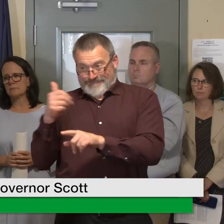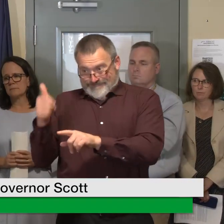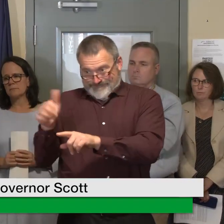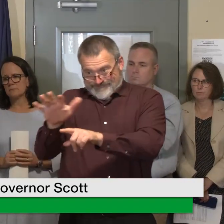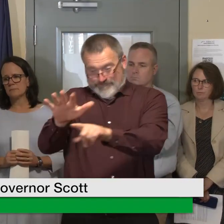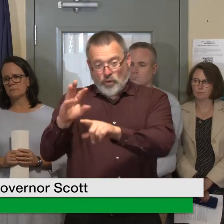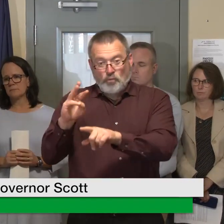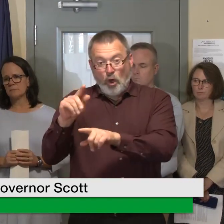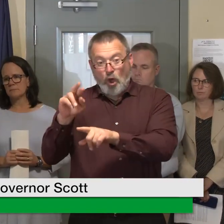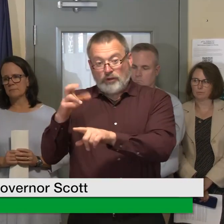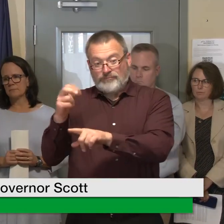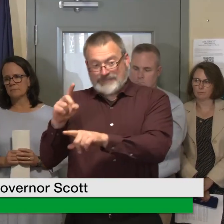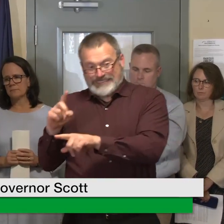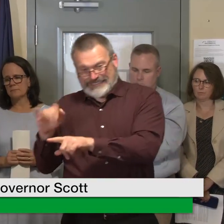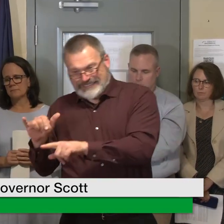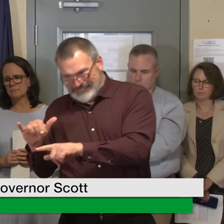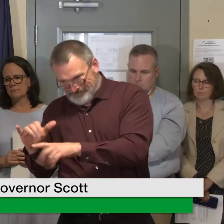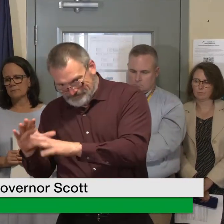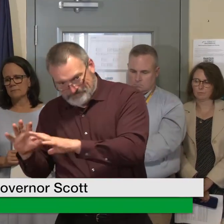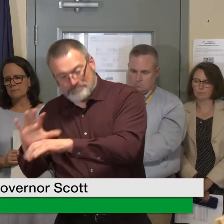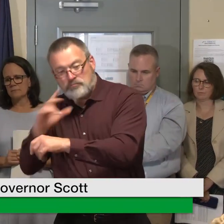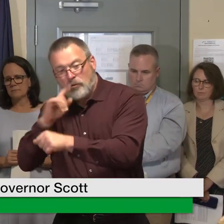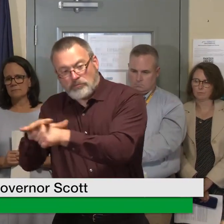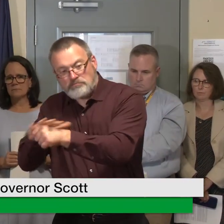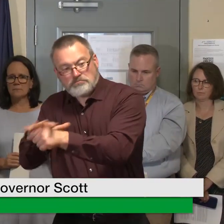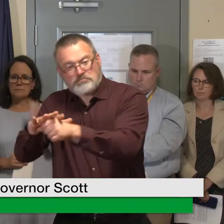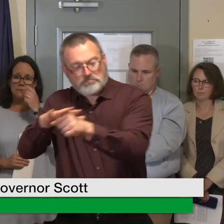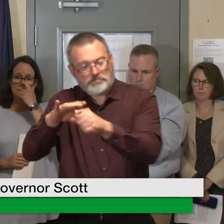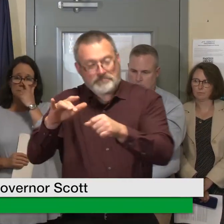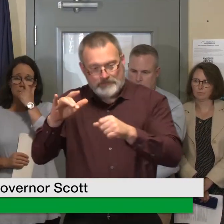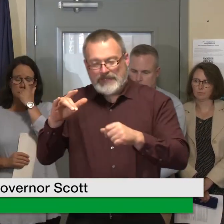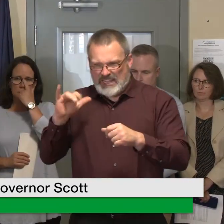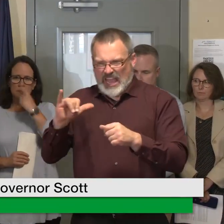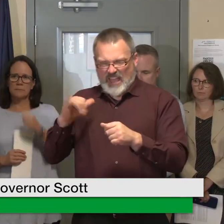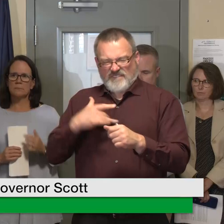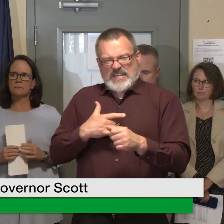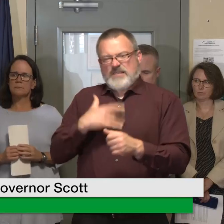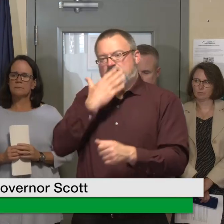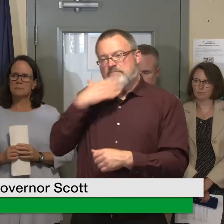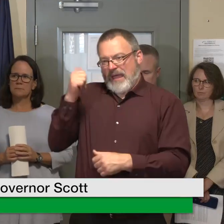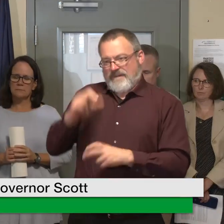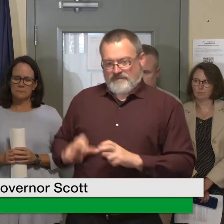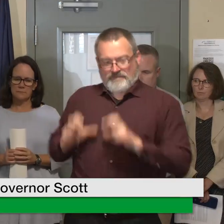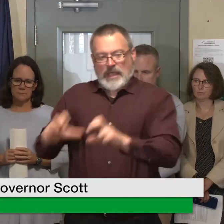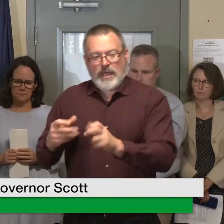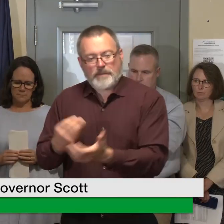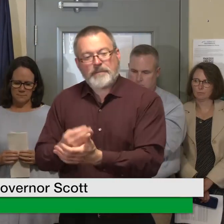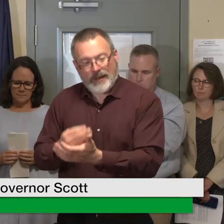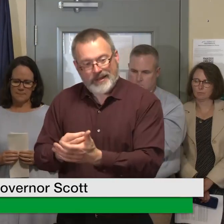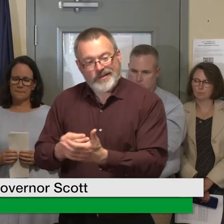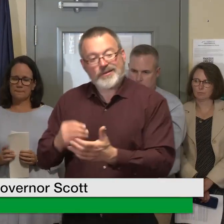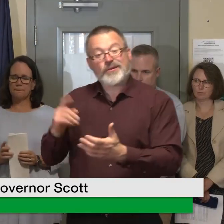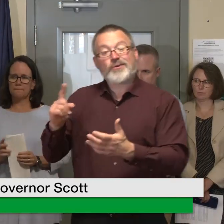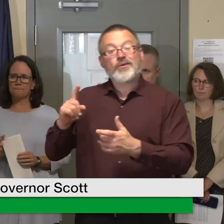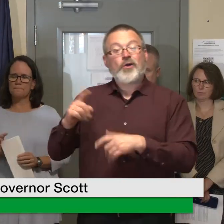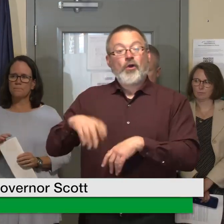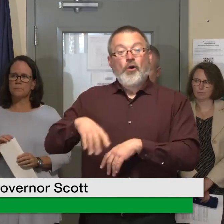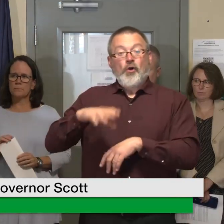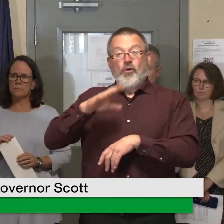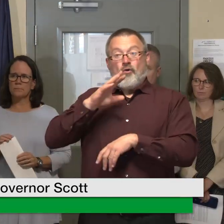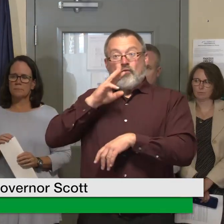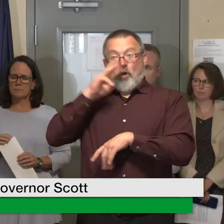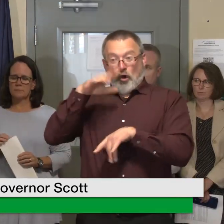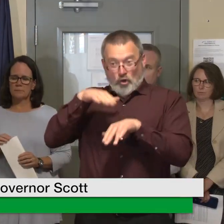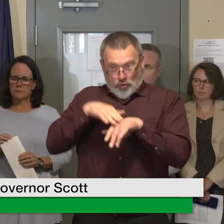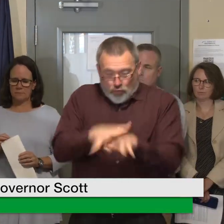get the biggest bang for the buck in terms of what's going to actually help reduce water flow, slow the river down, reduce